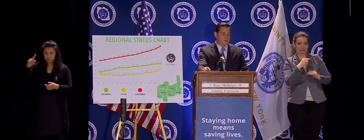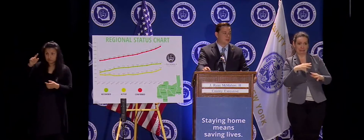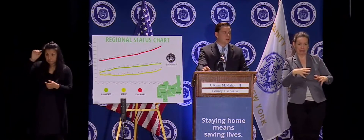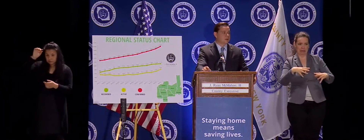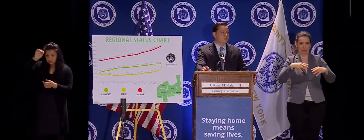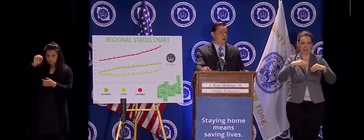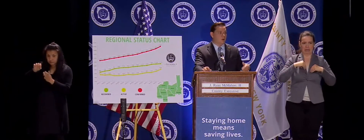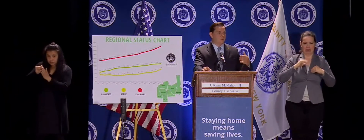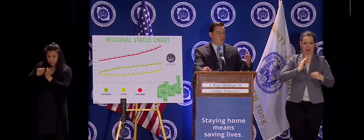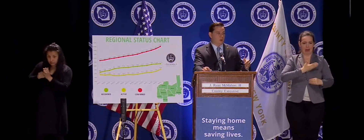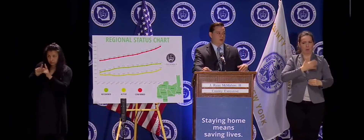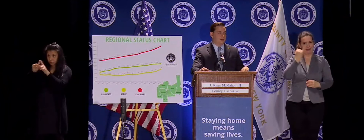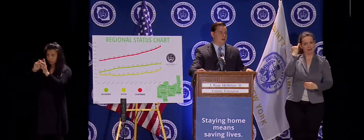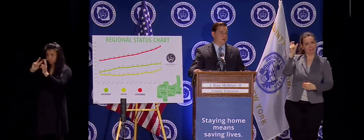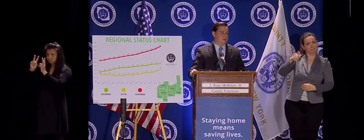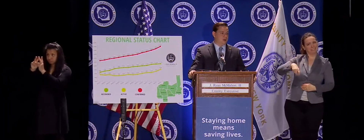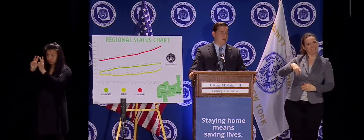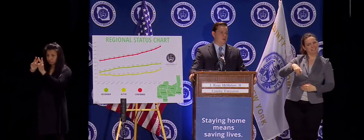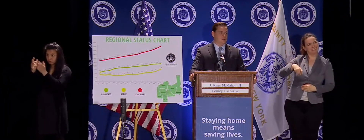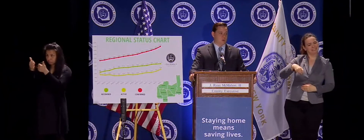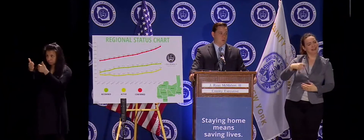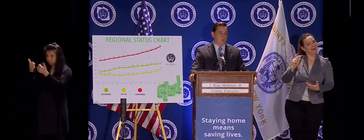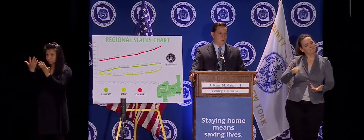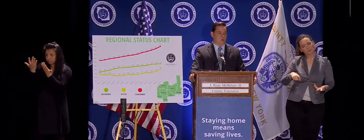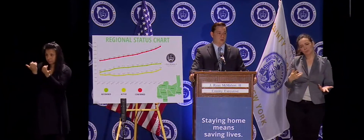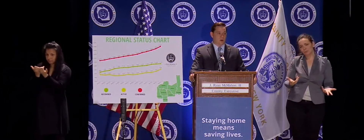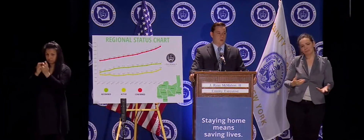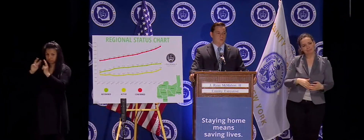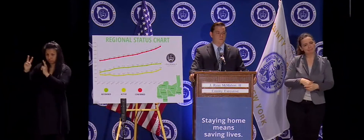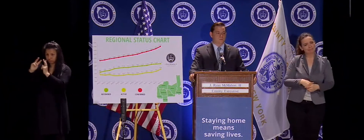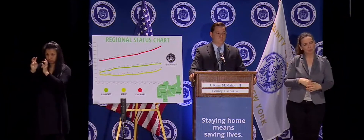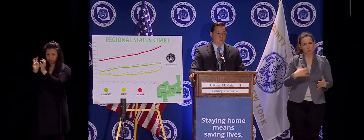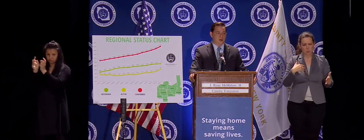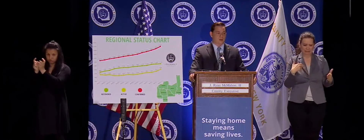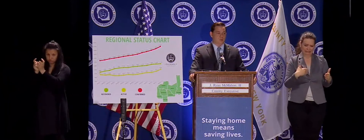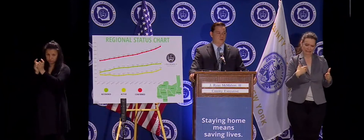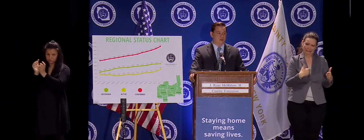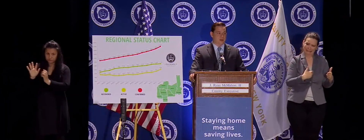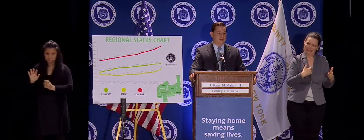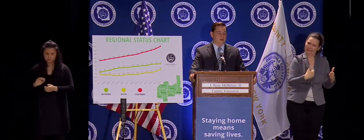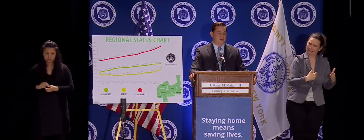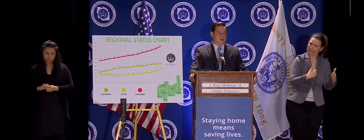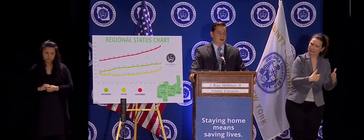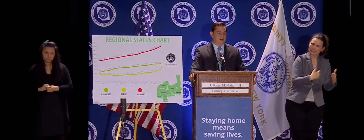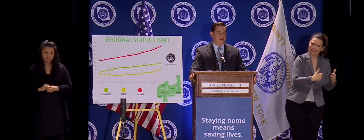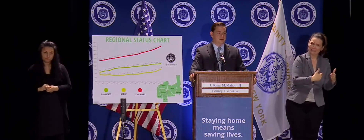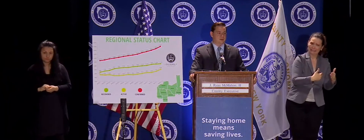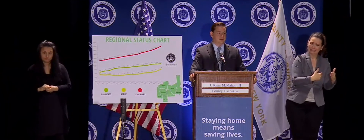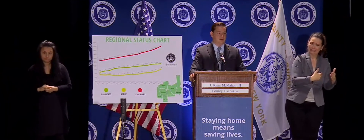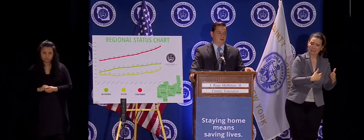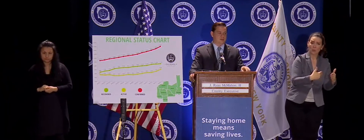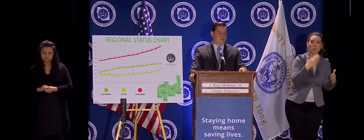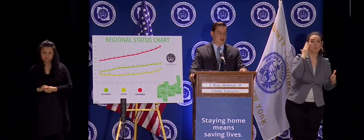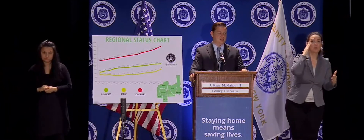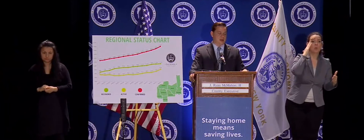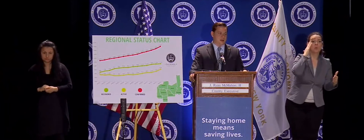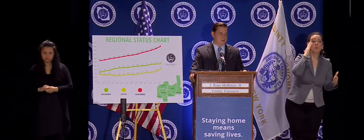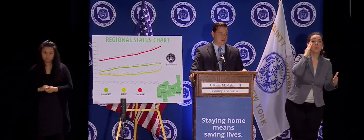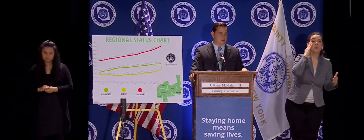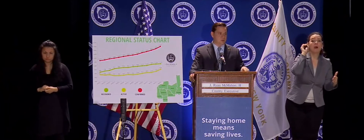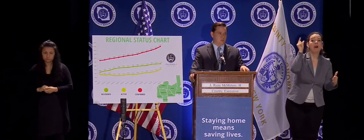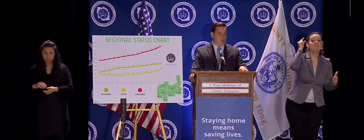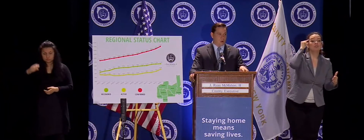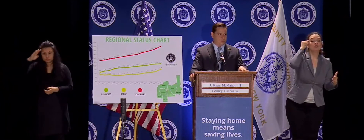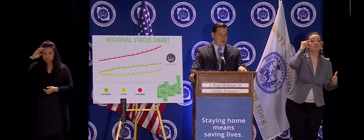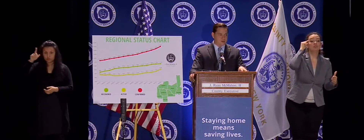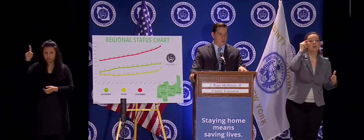and hopefully we're going to get there closer where we'll know moving in. The governor touched on a